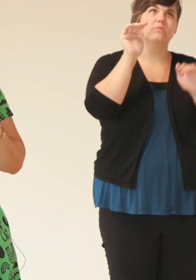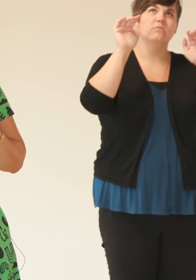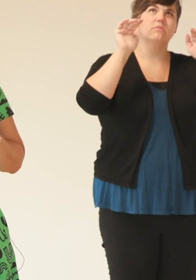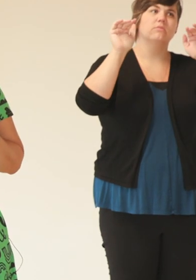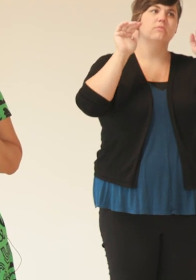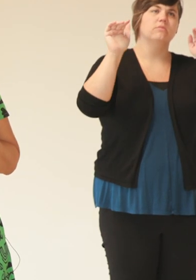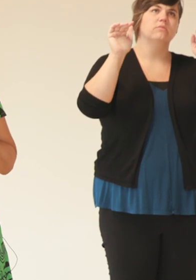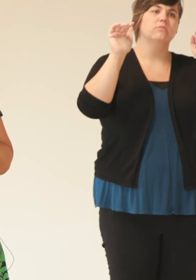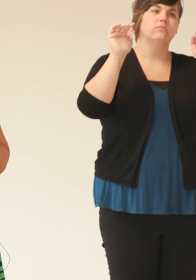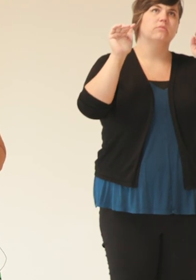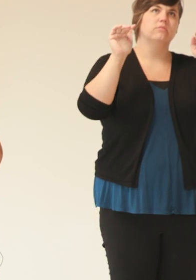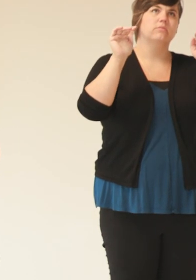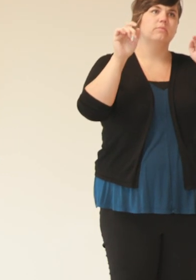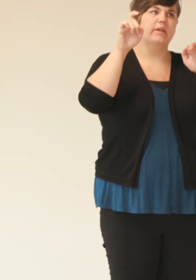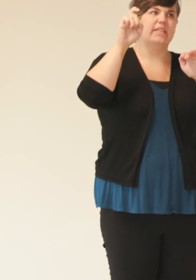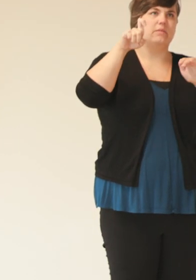to remind you what that is.